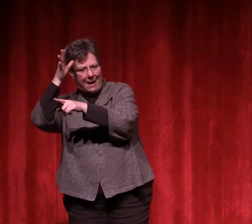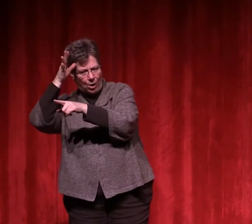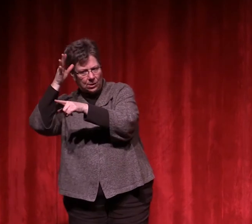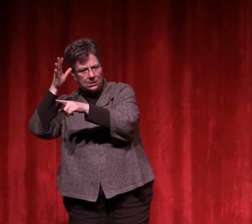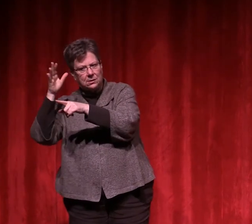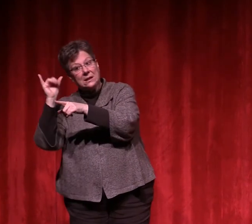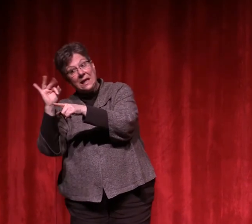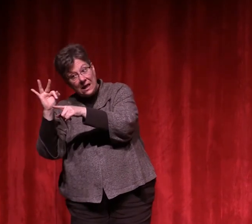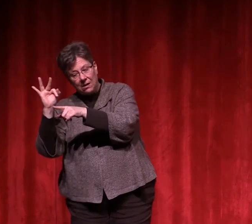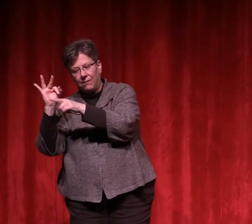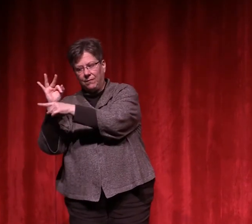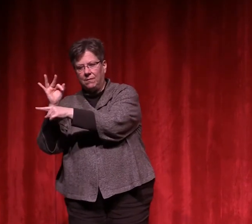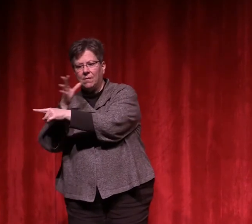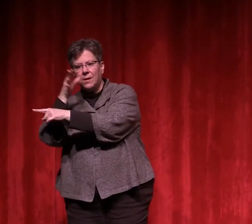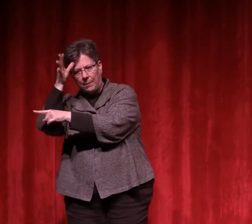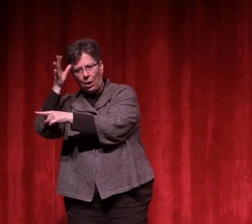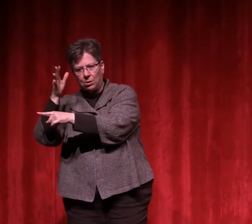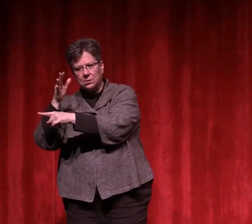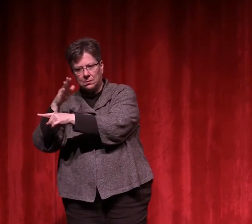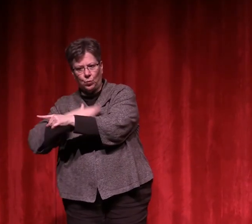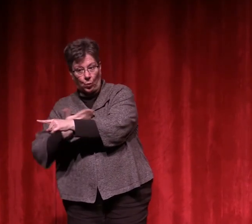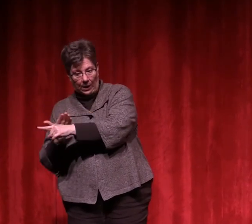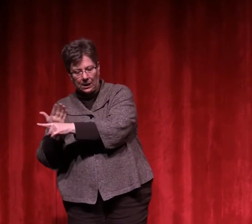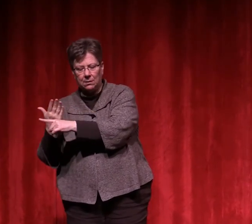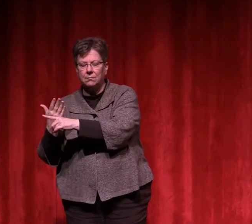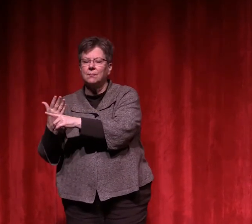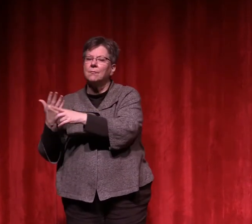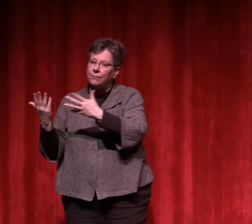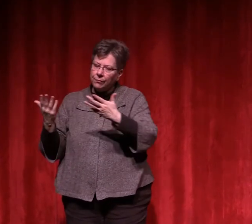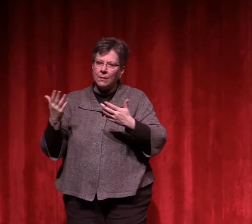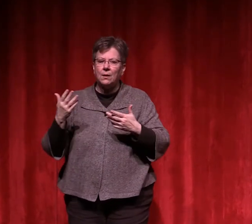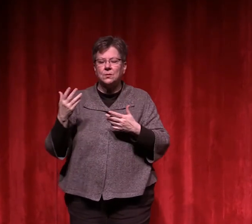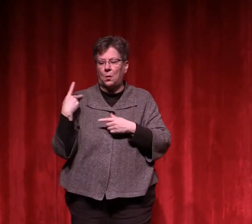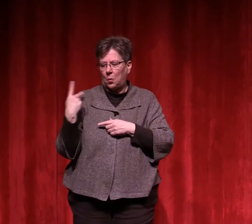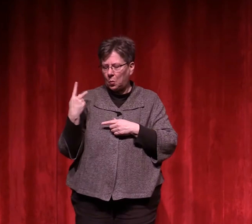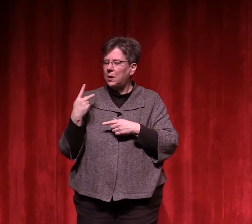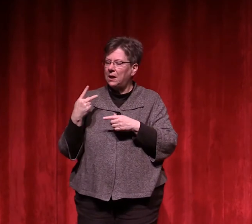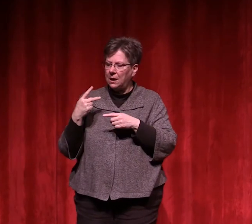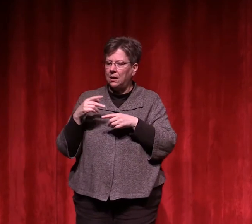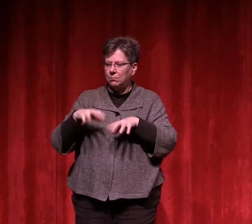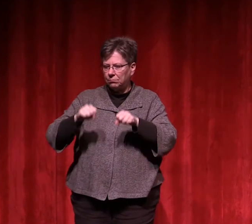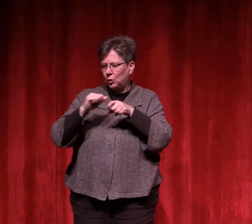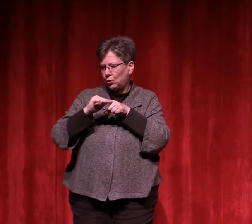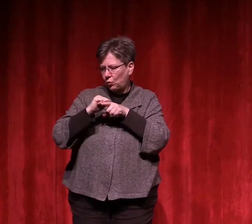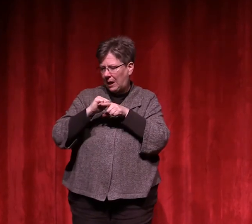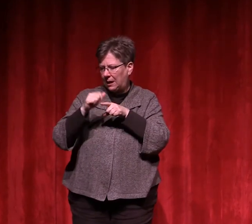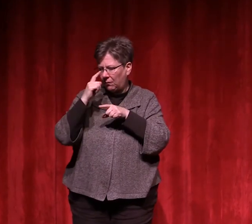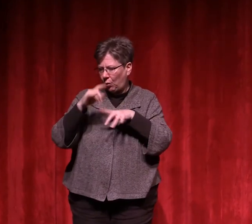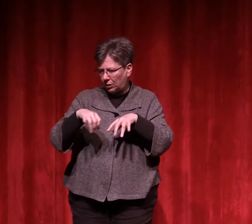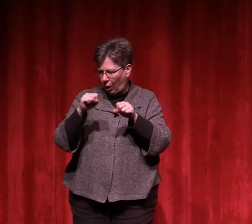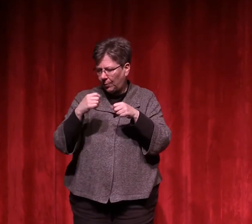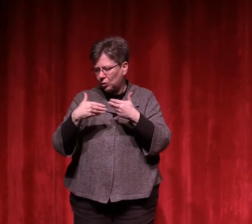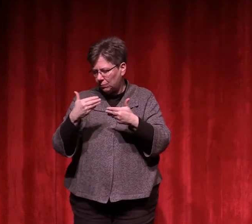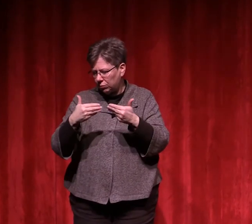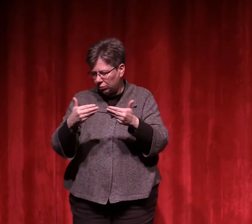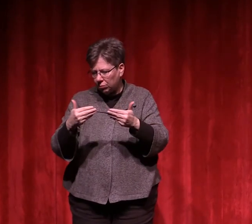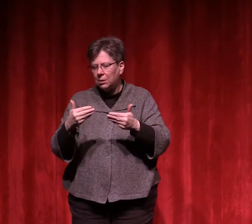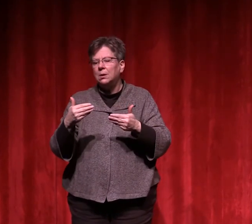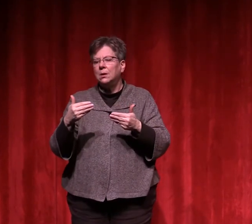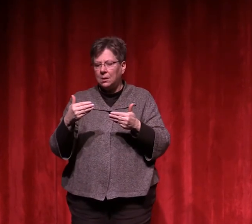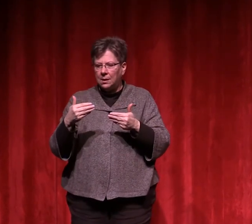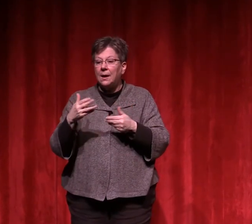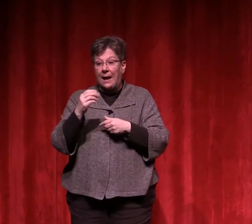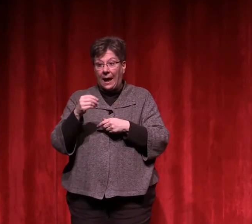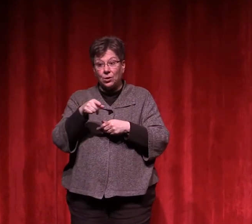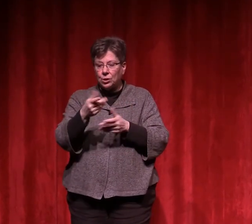So Becky took us through a course in adoption and to prepare us, and then and